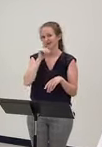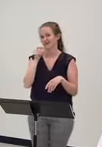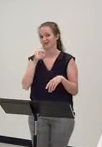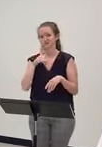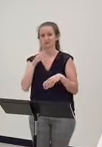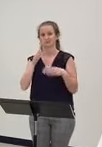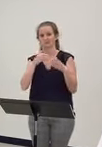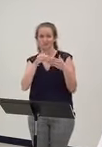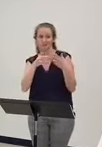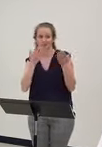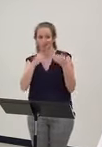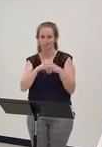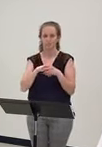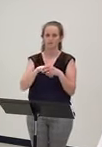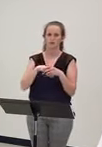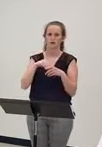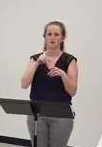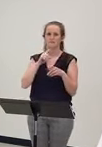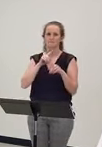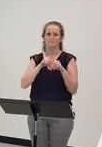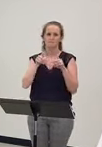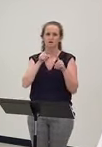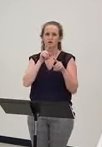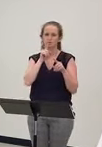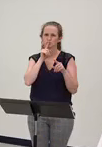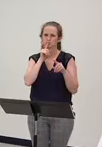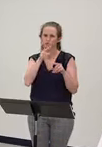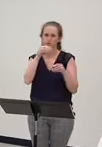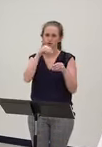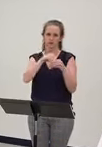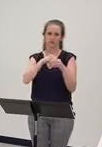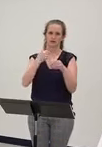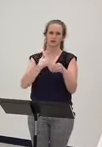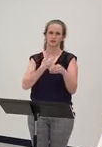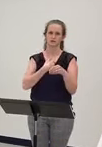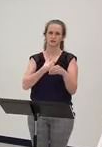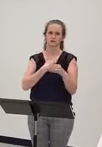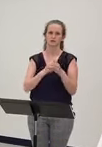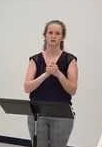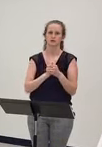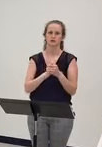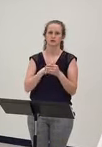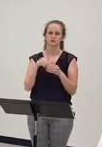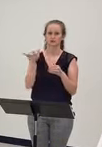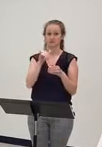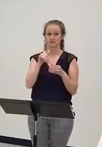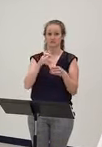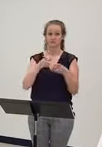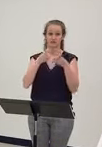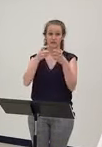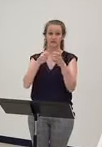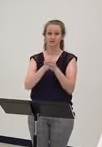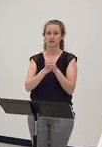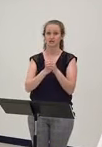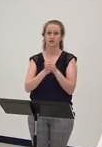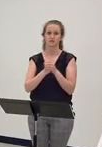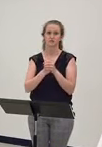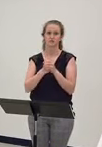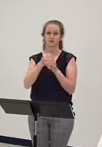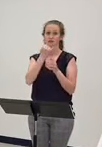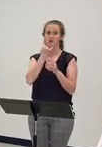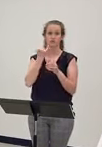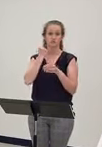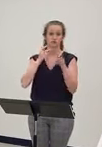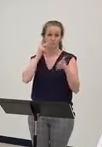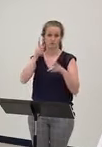symbol. But he is in us completely and totally. Just as he provided for those Israelites